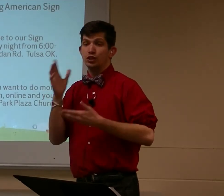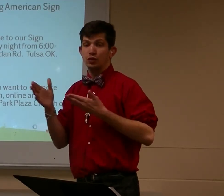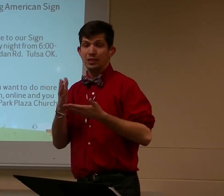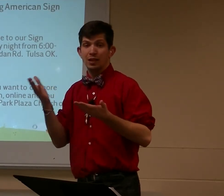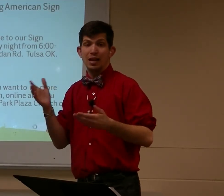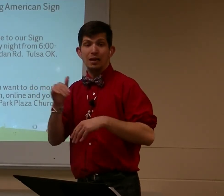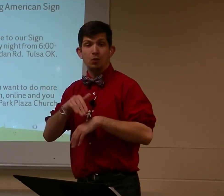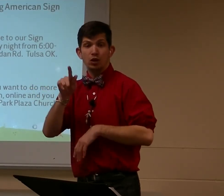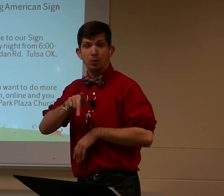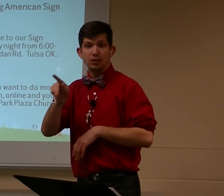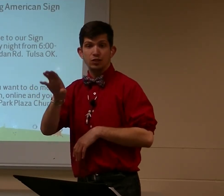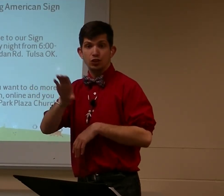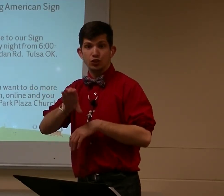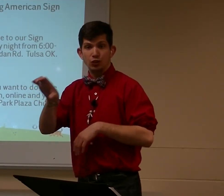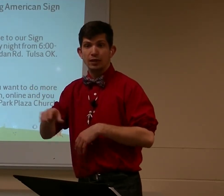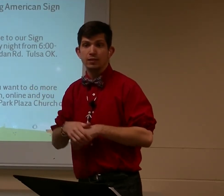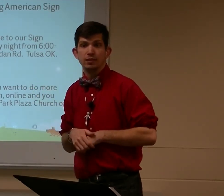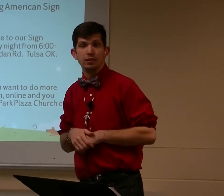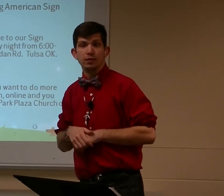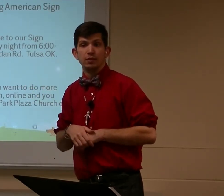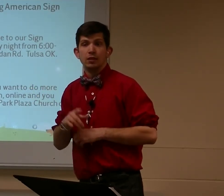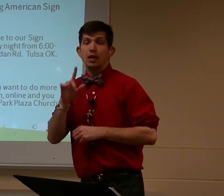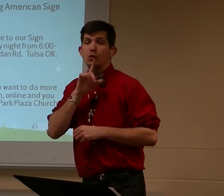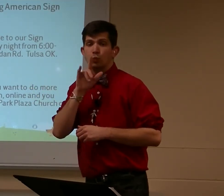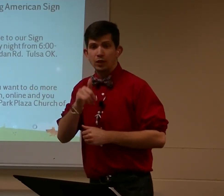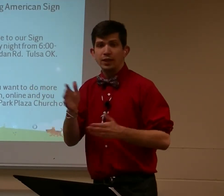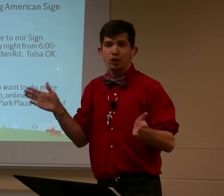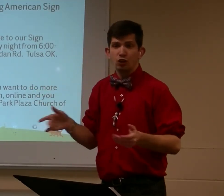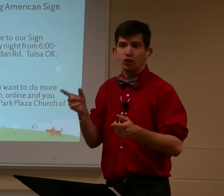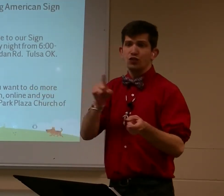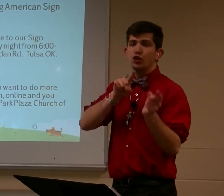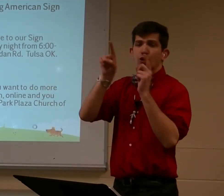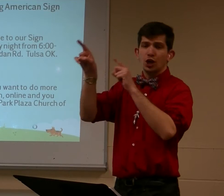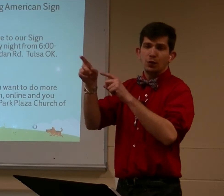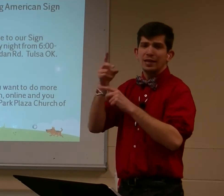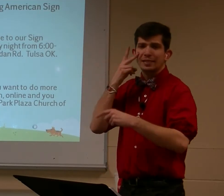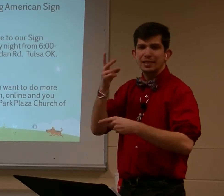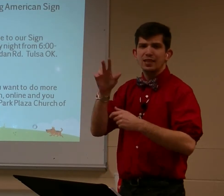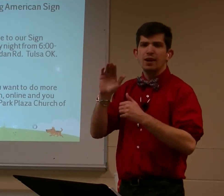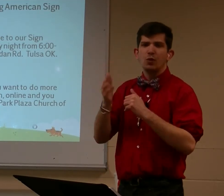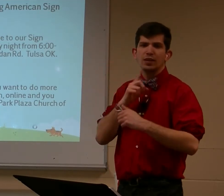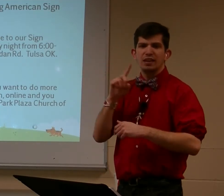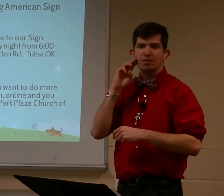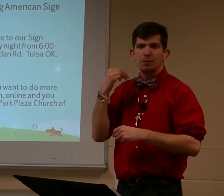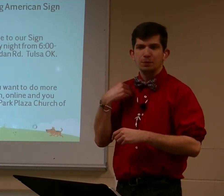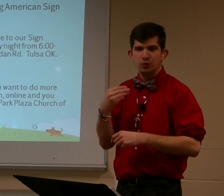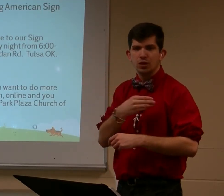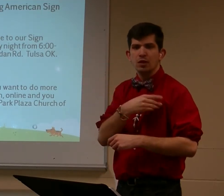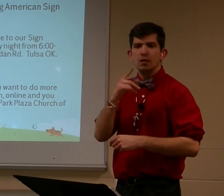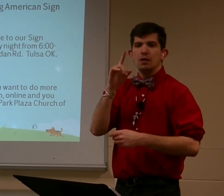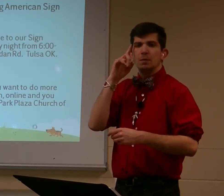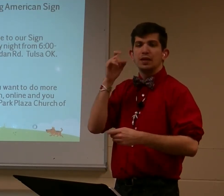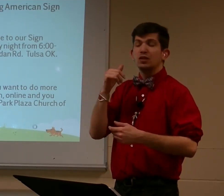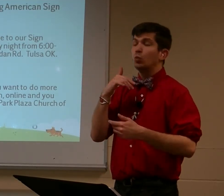service at Park Blossom Church of Christ. And we really encourage you to go and see our deaf members, because we